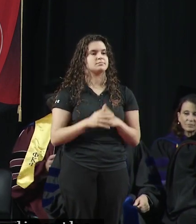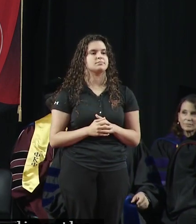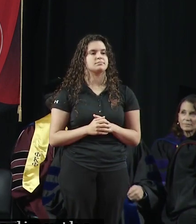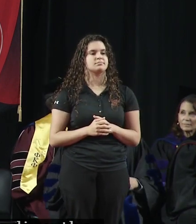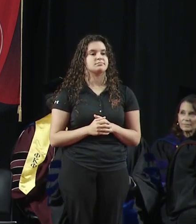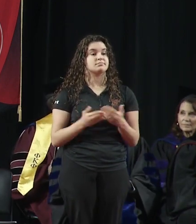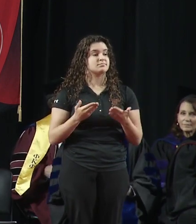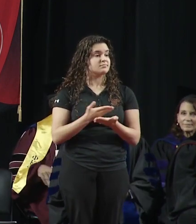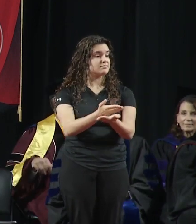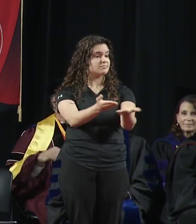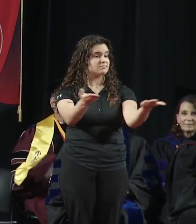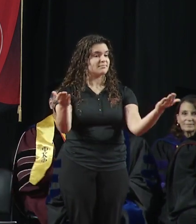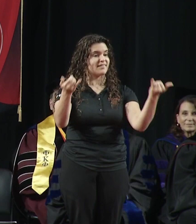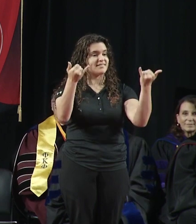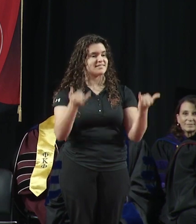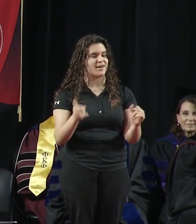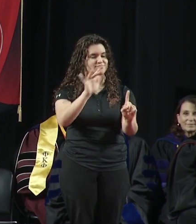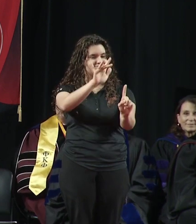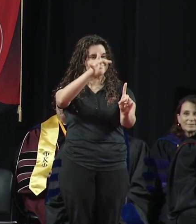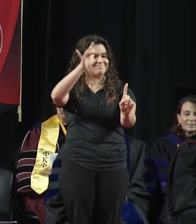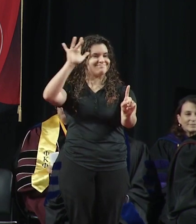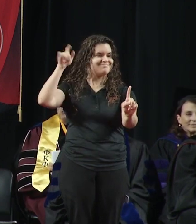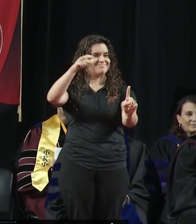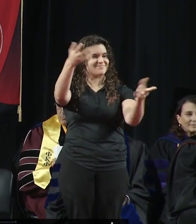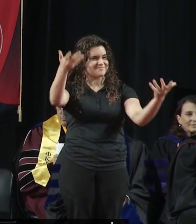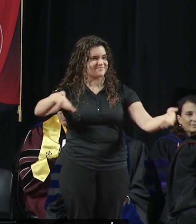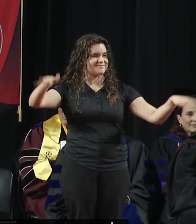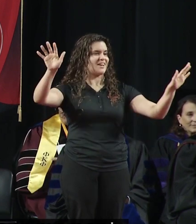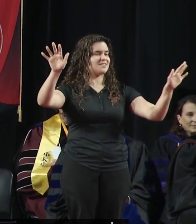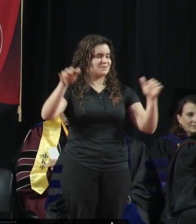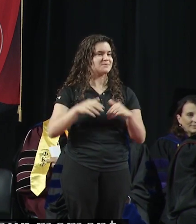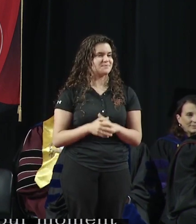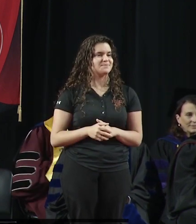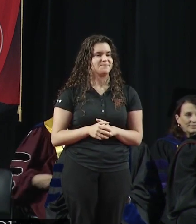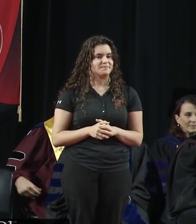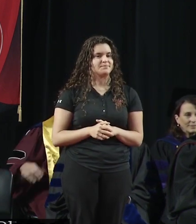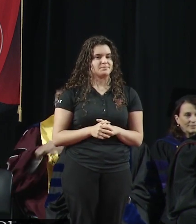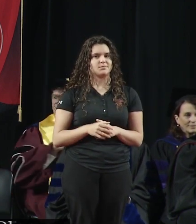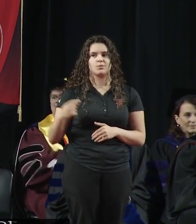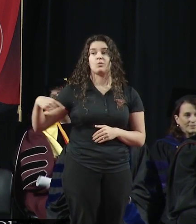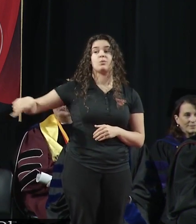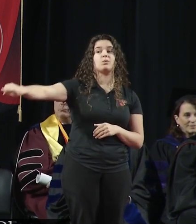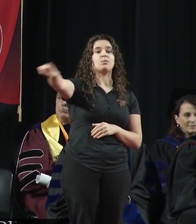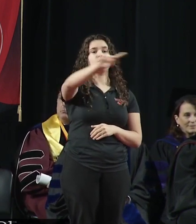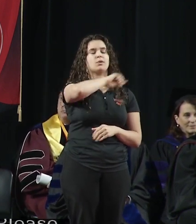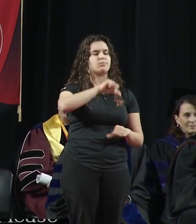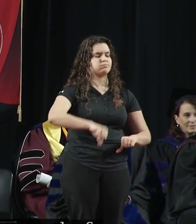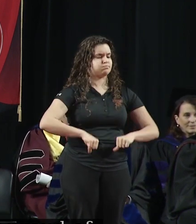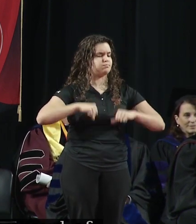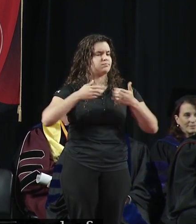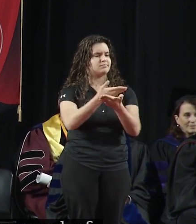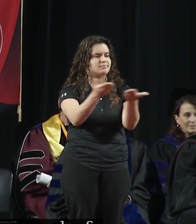Candidates, this is your moment to shine. You did it. Please know we are all very proud of your accomplishments. We